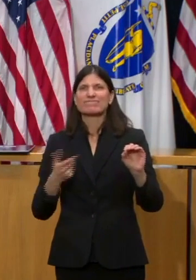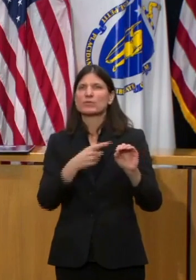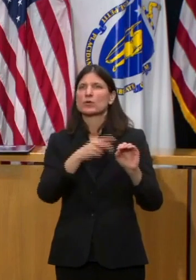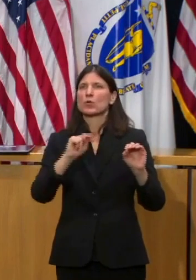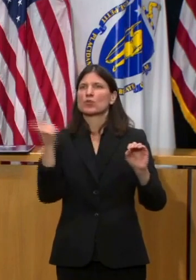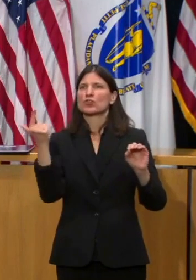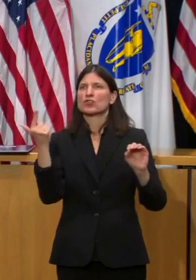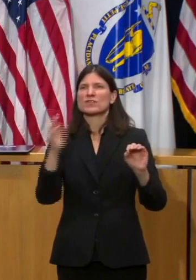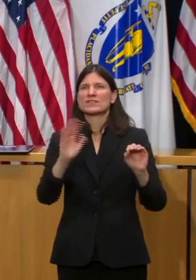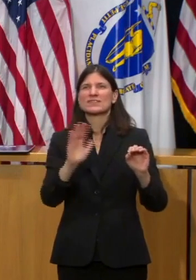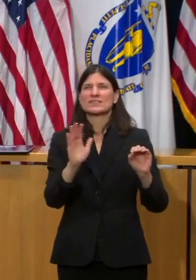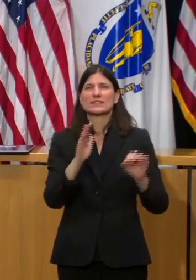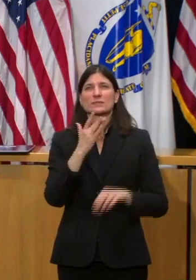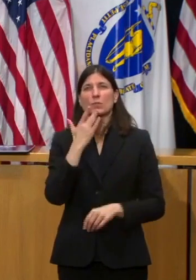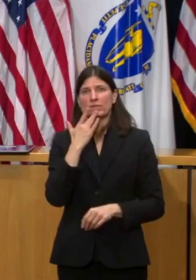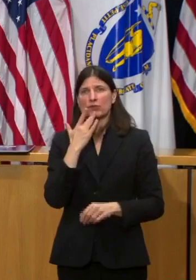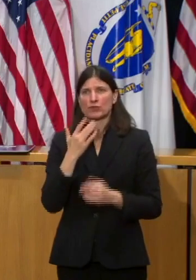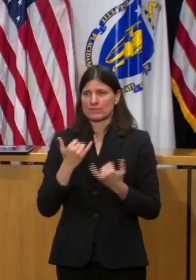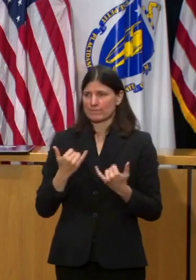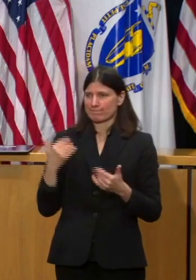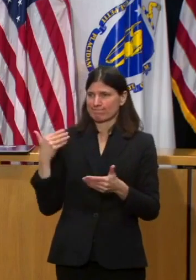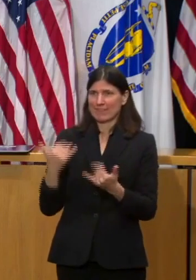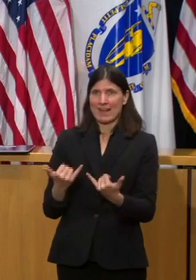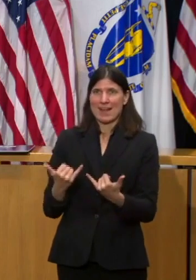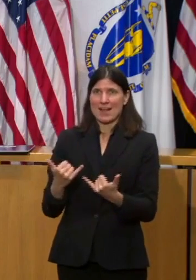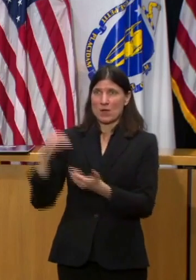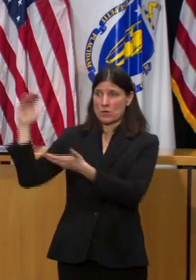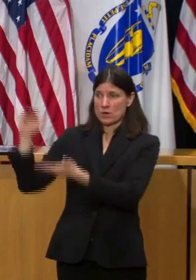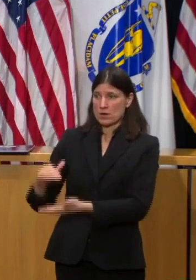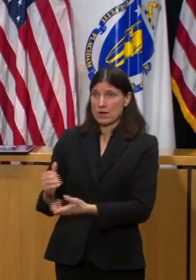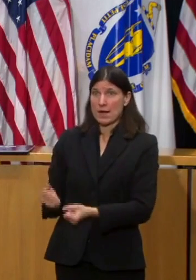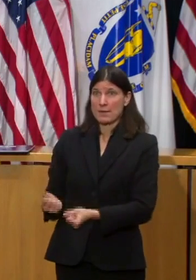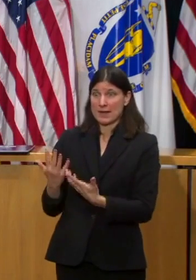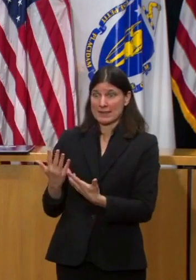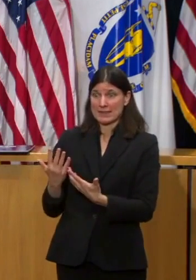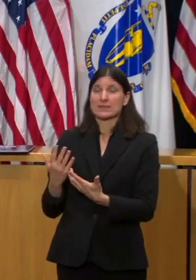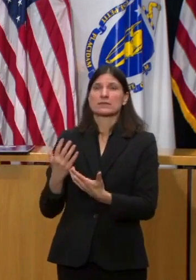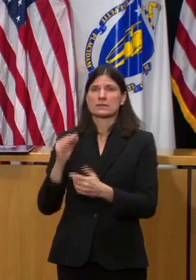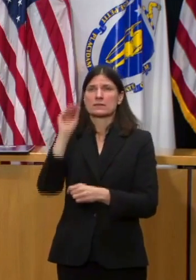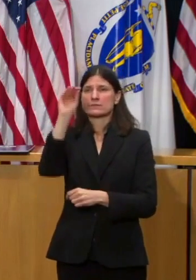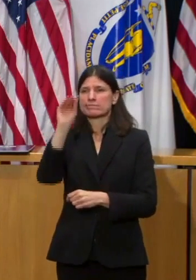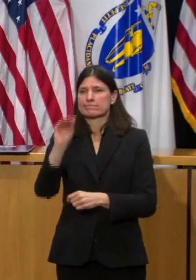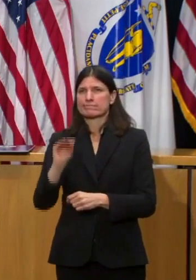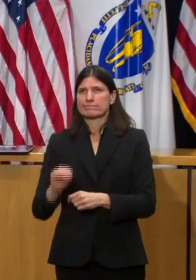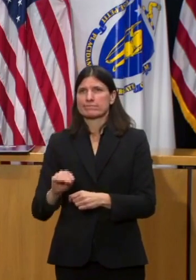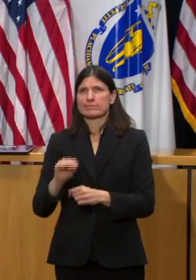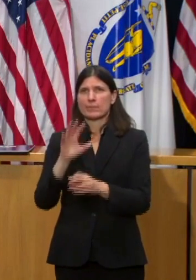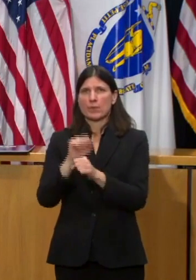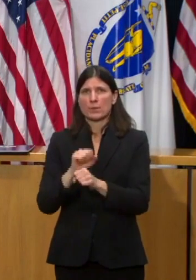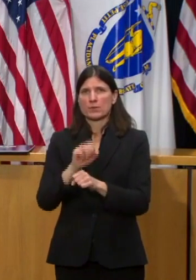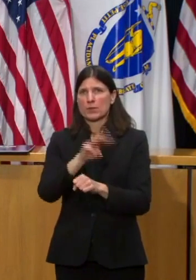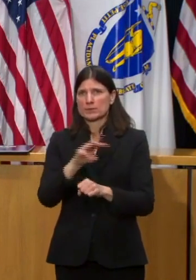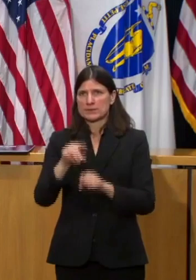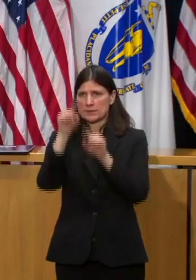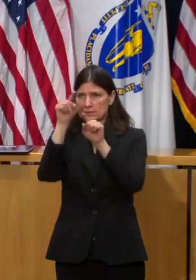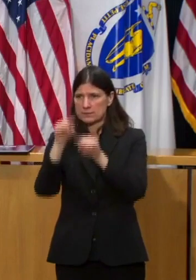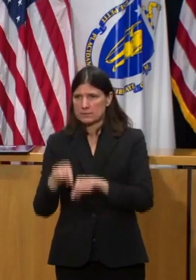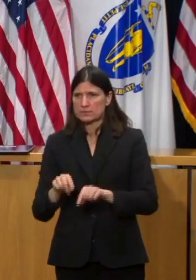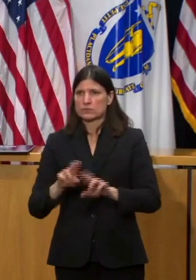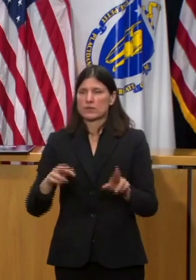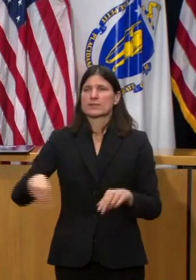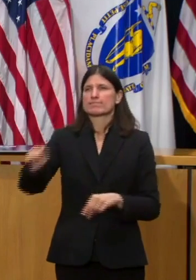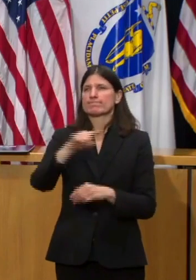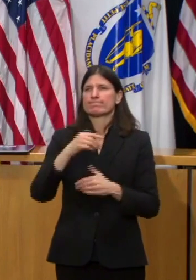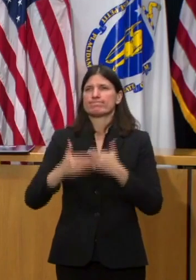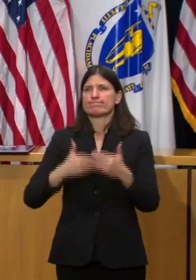most people have access to at this point. They could figure out if they want to get it first week, second week, third week, or fourth week,